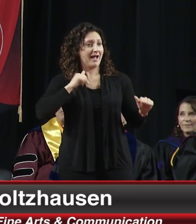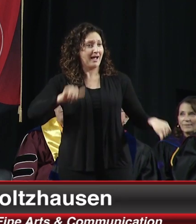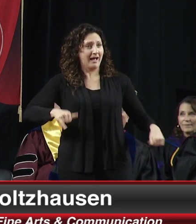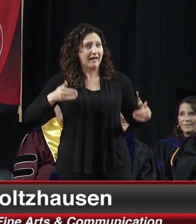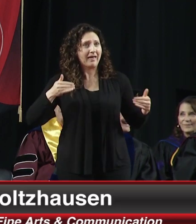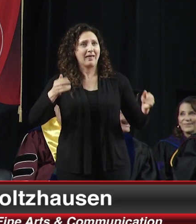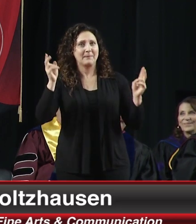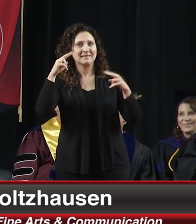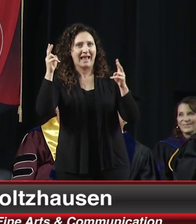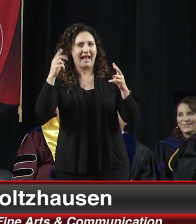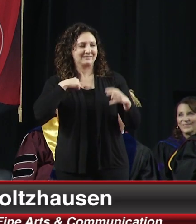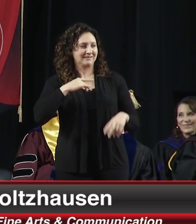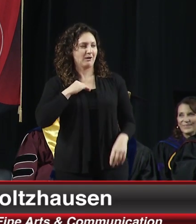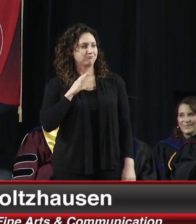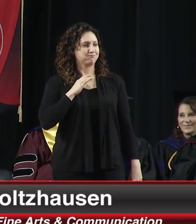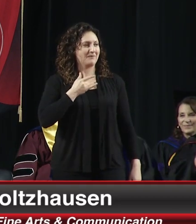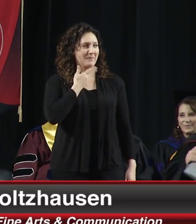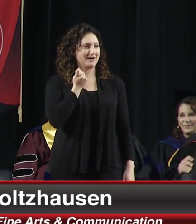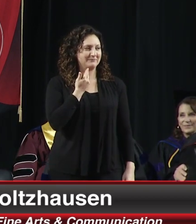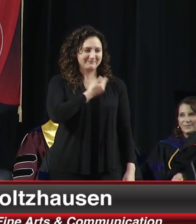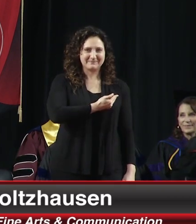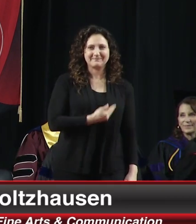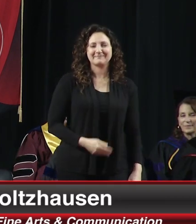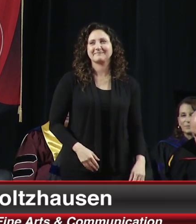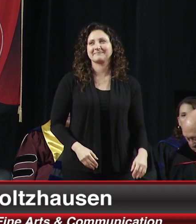mistake occasionally. Thank you.